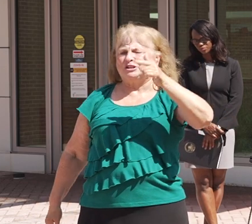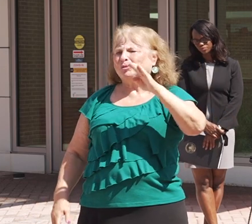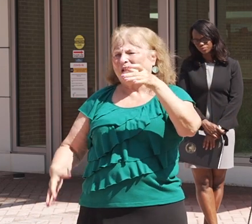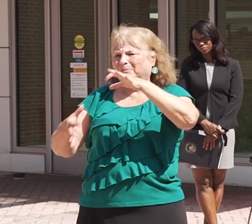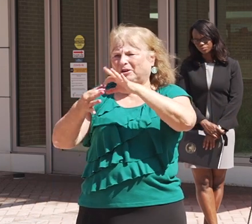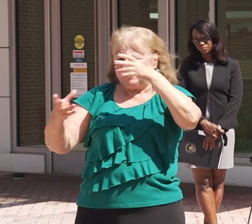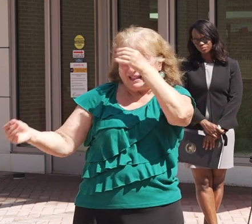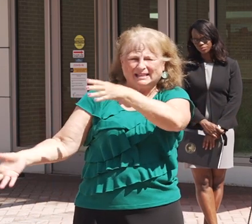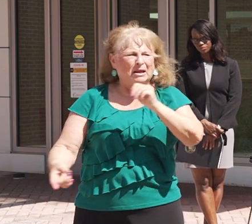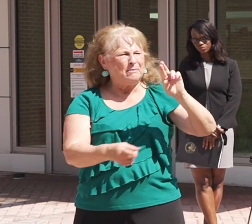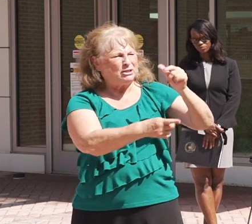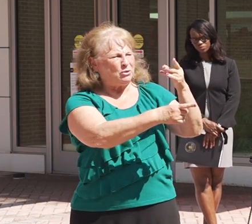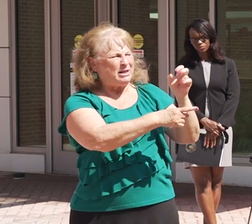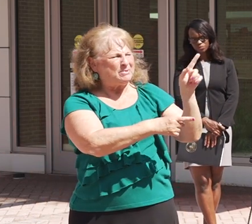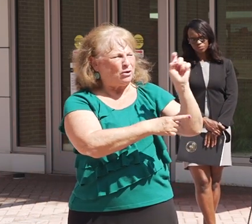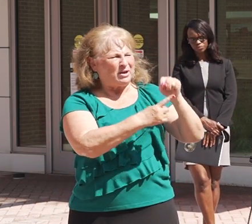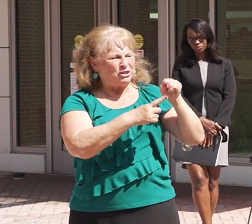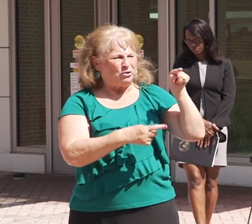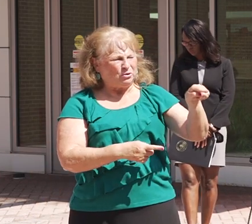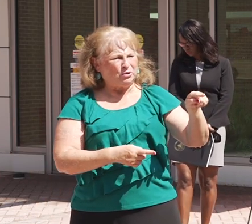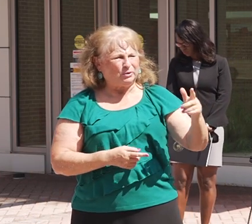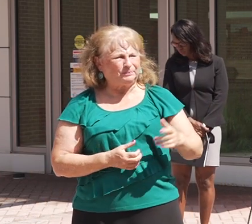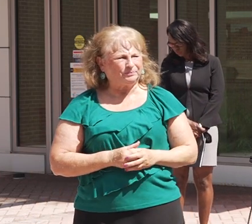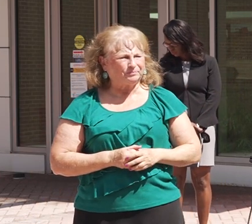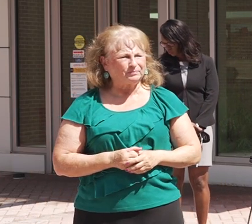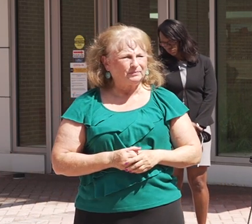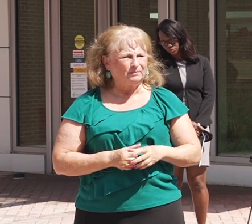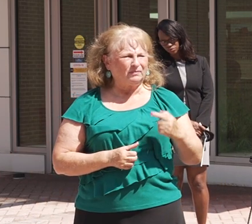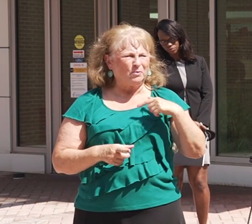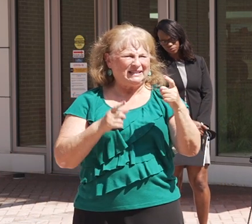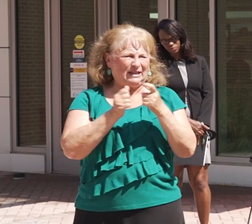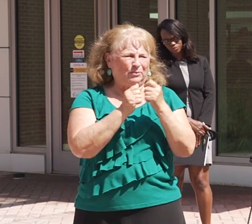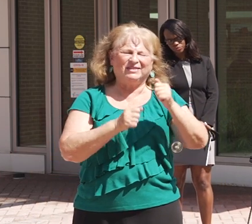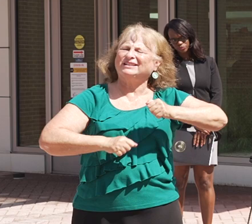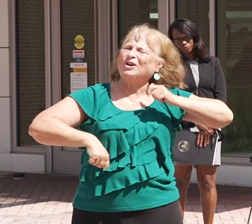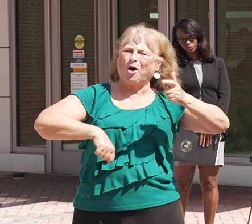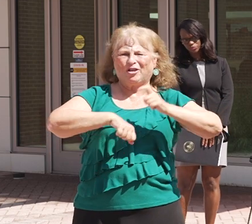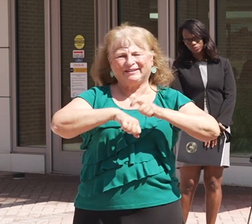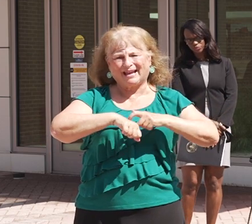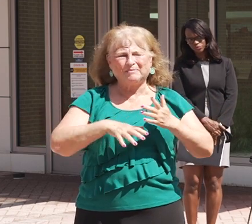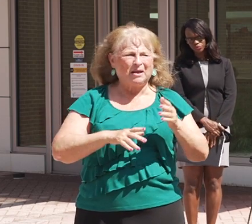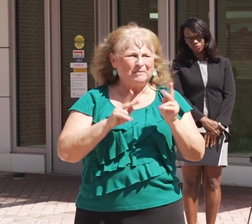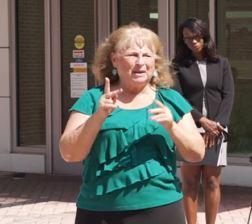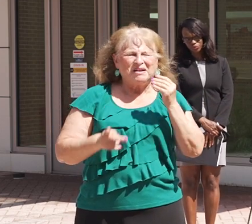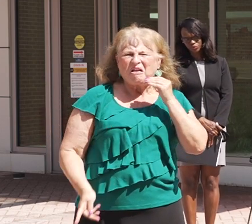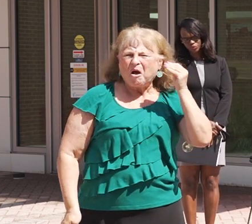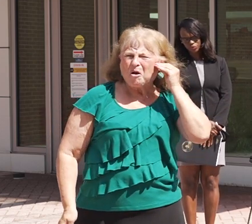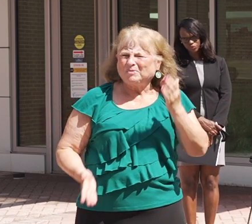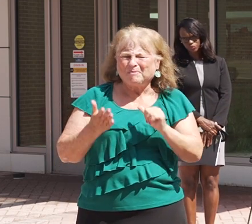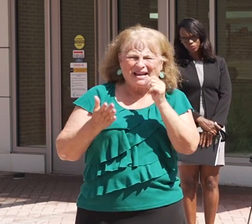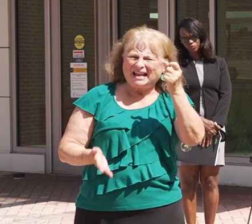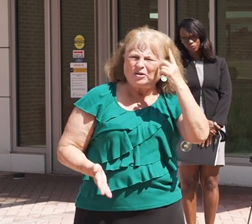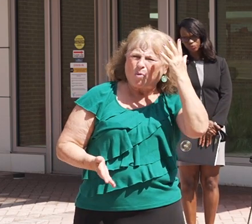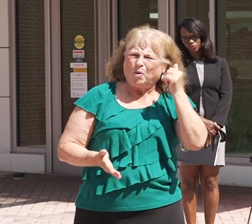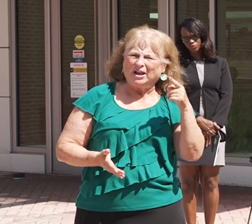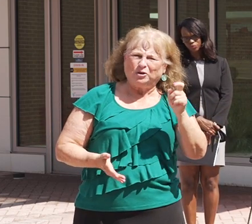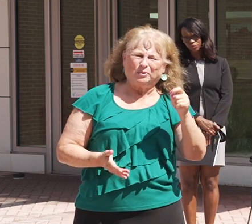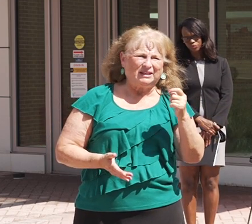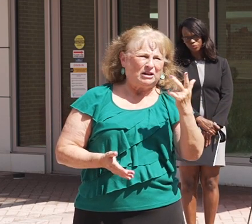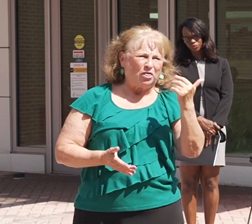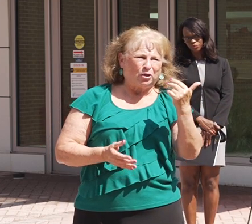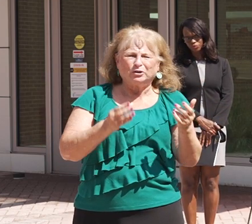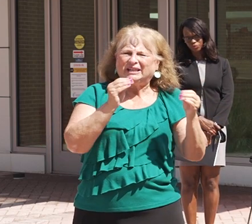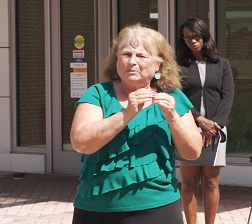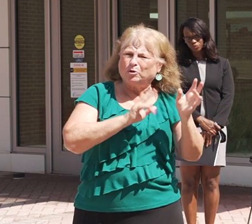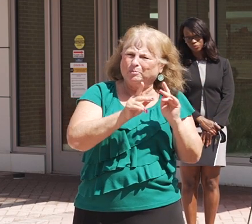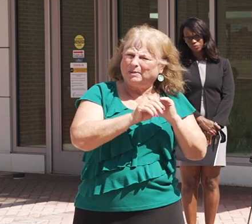released. Mr. Gibson, a question for you. We deal with this all the time, but for people at home, they may not understand why you would need 13 more